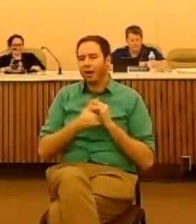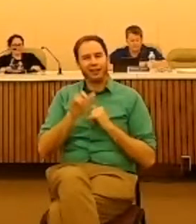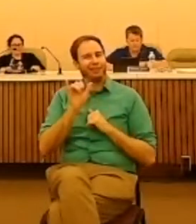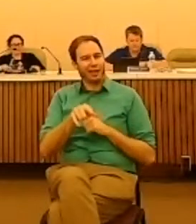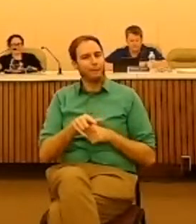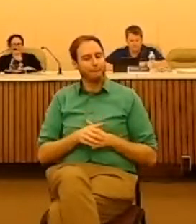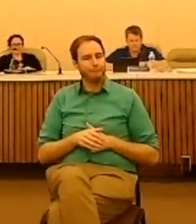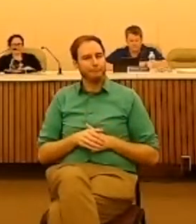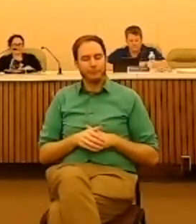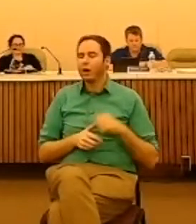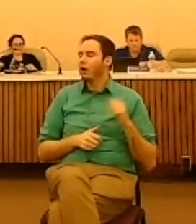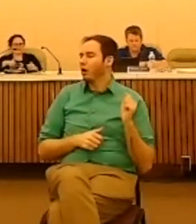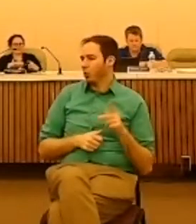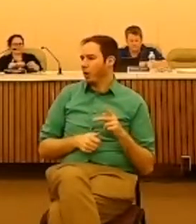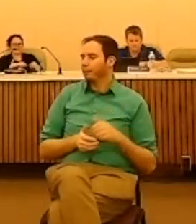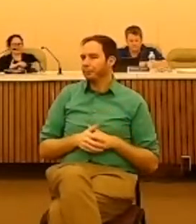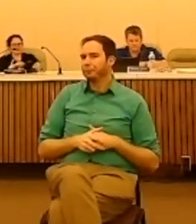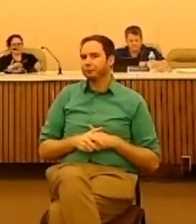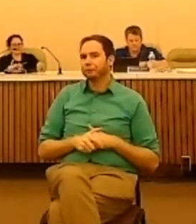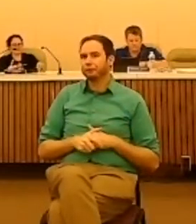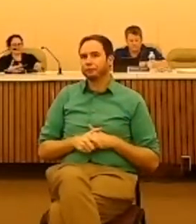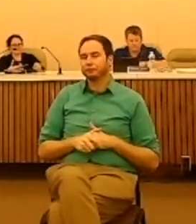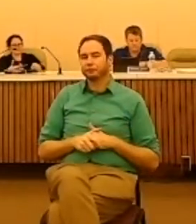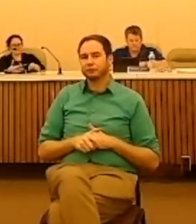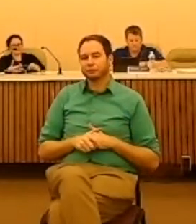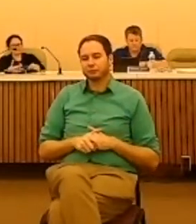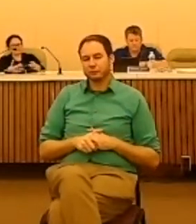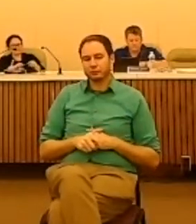it. Okay.